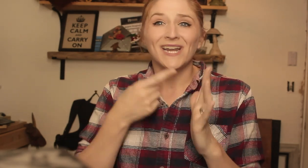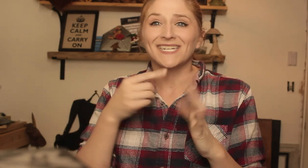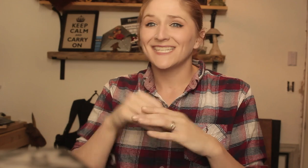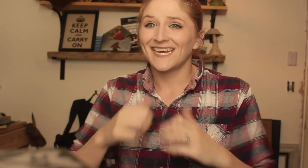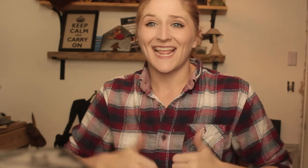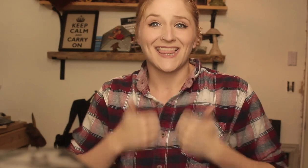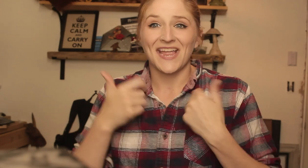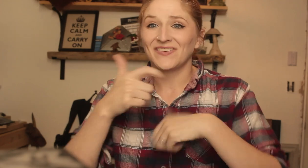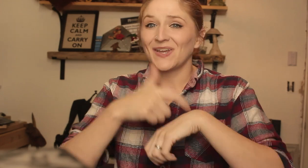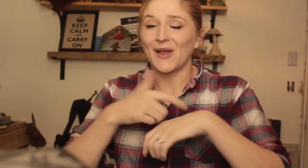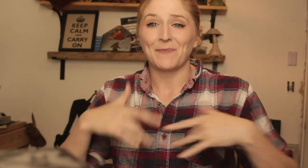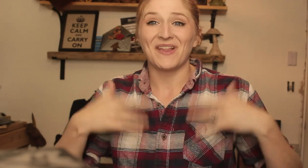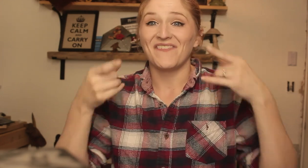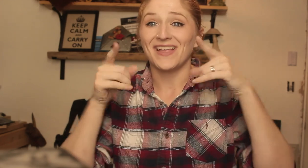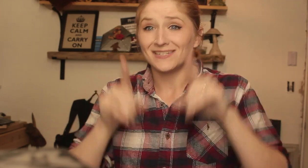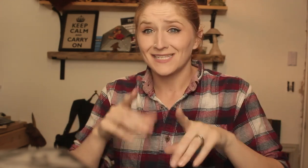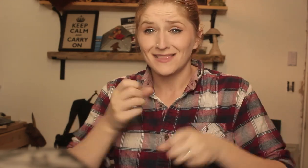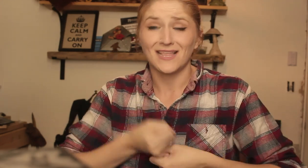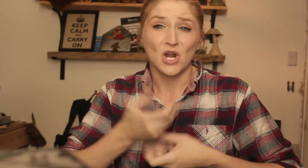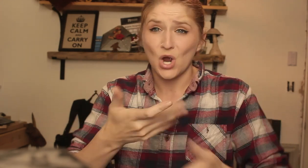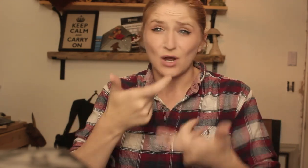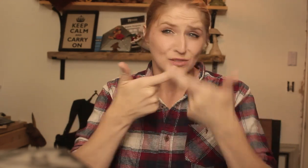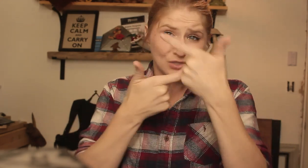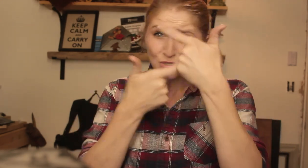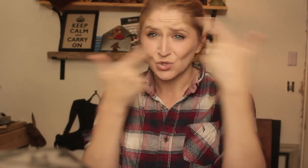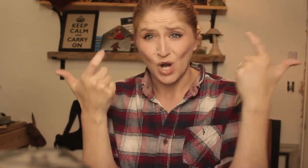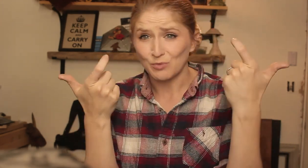once in a lifetime events that cause trauma.